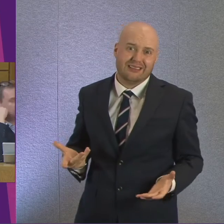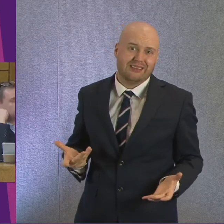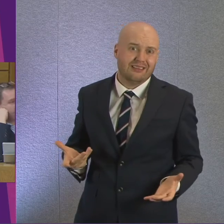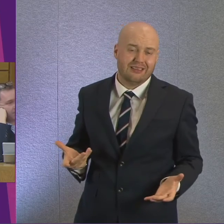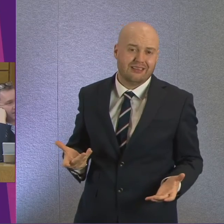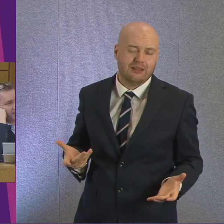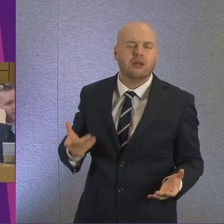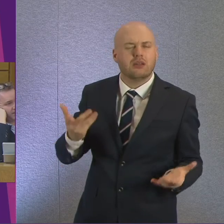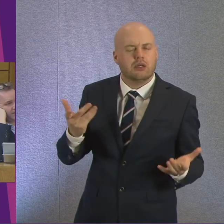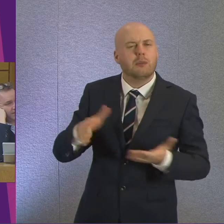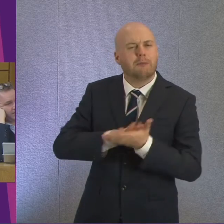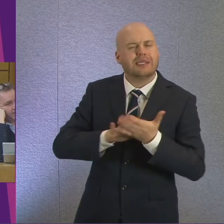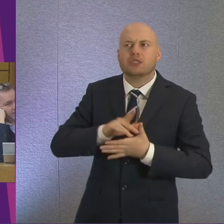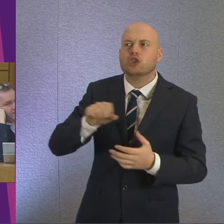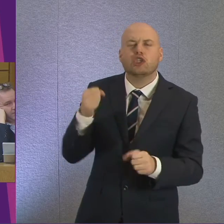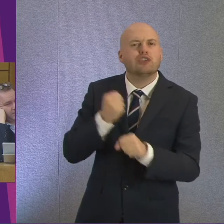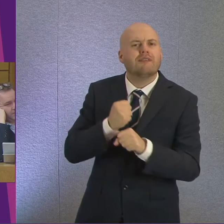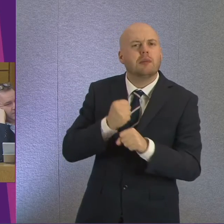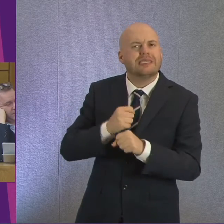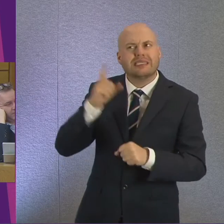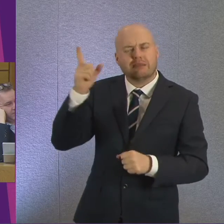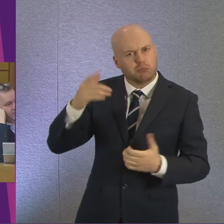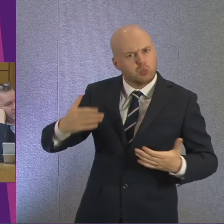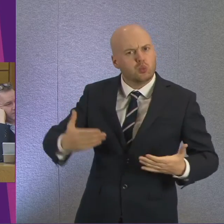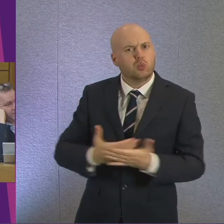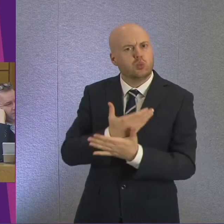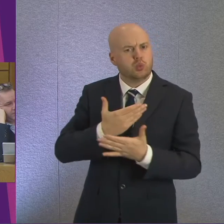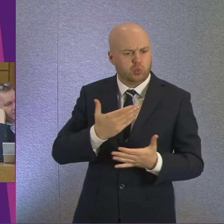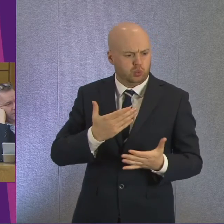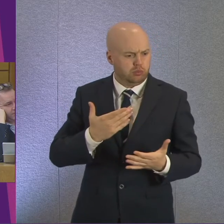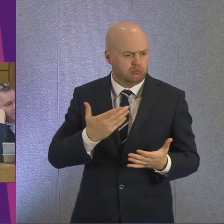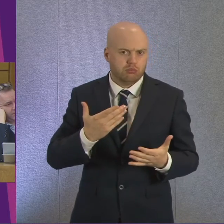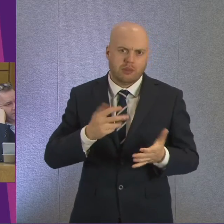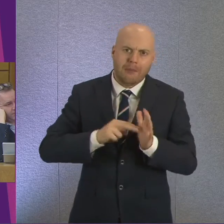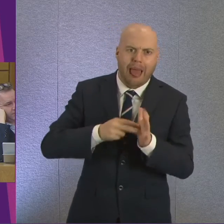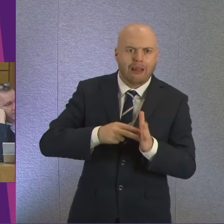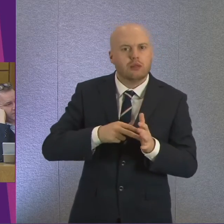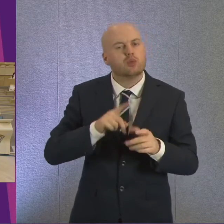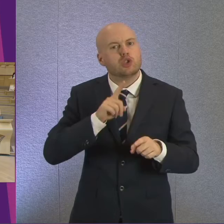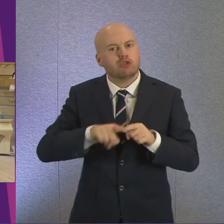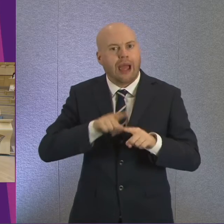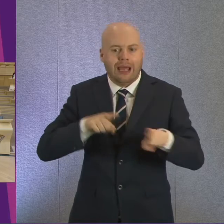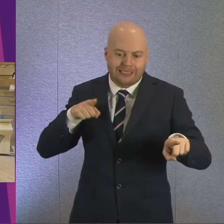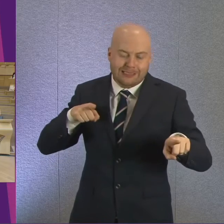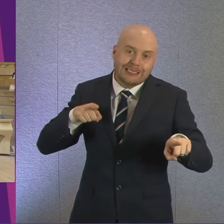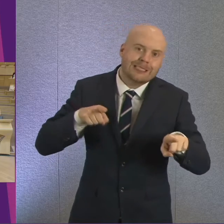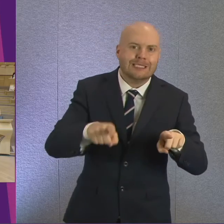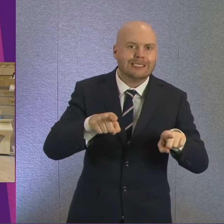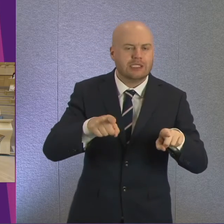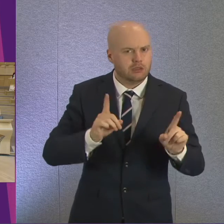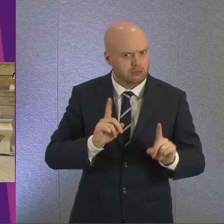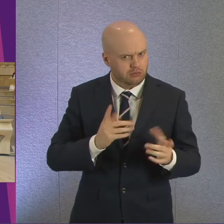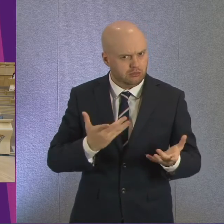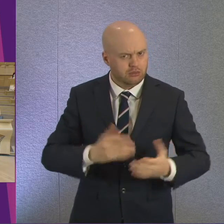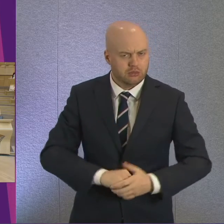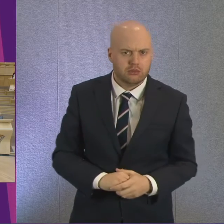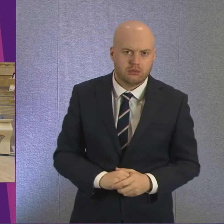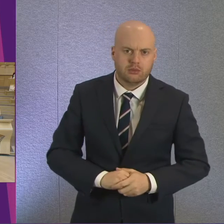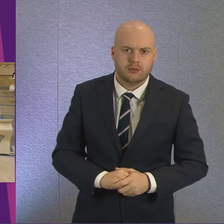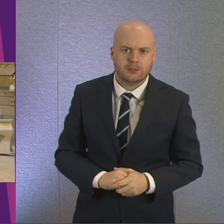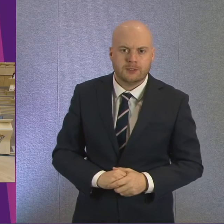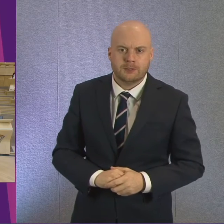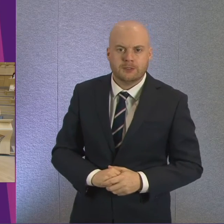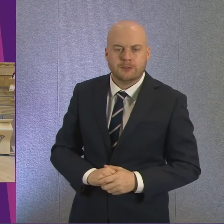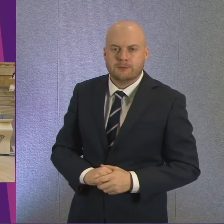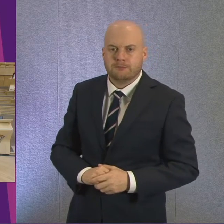Scottish Government take to try and repair that damage? Marie Todd. So let me be absolutely